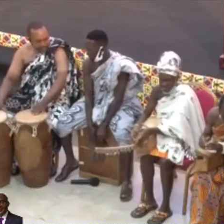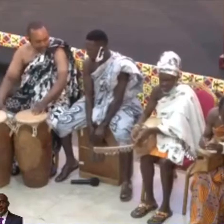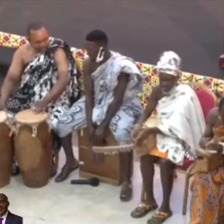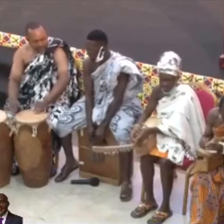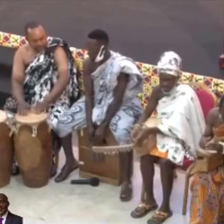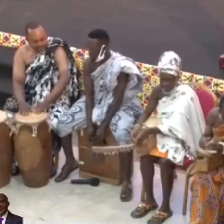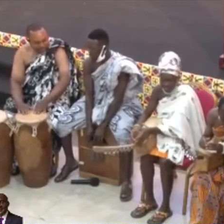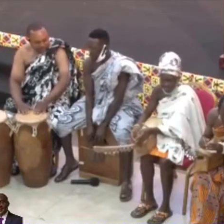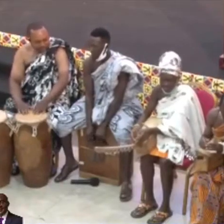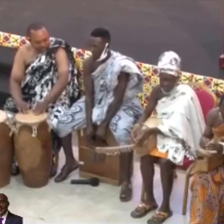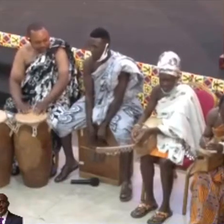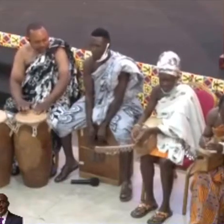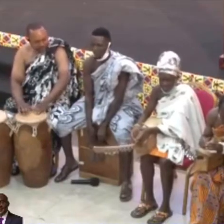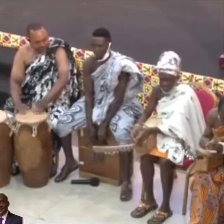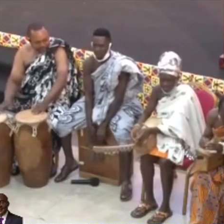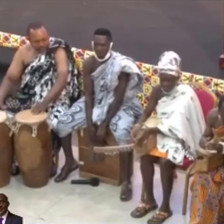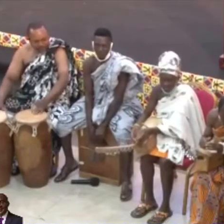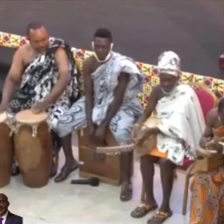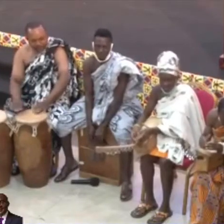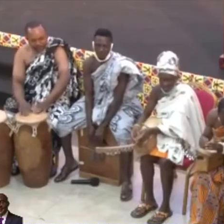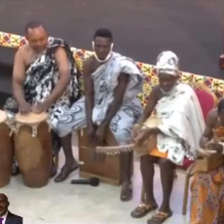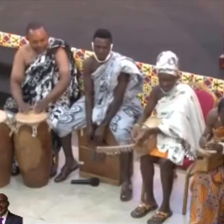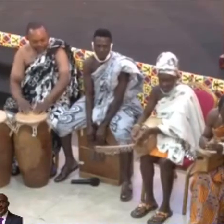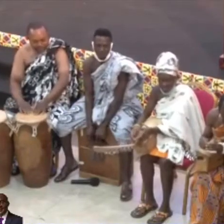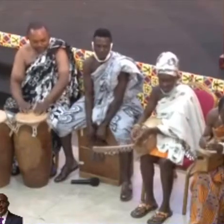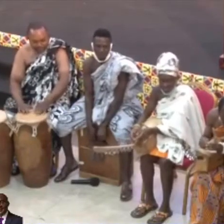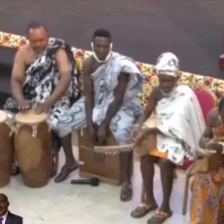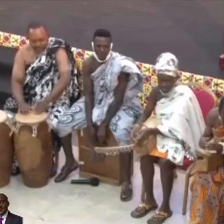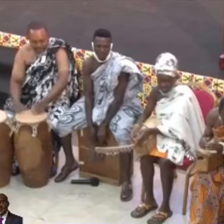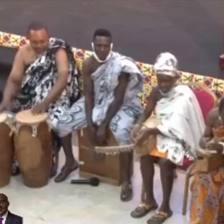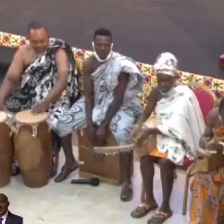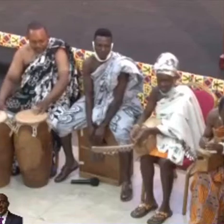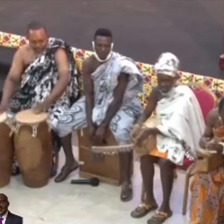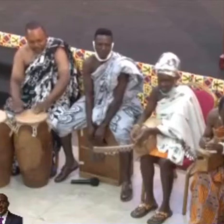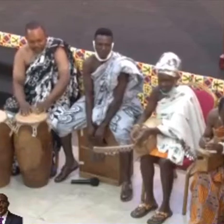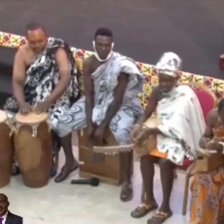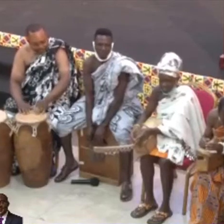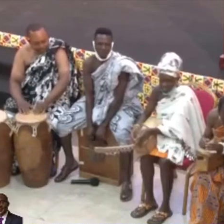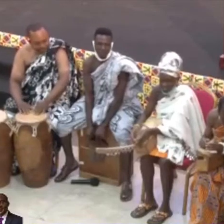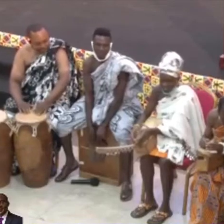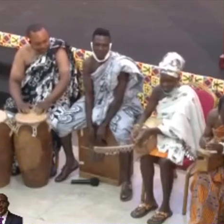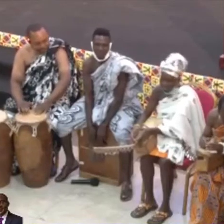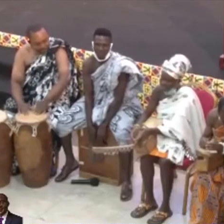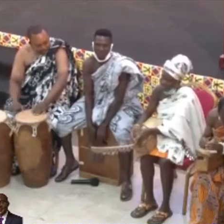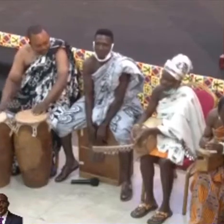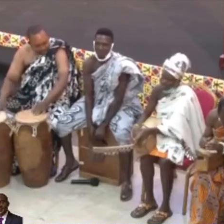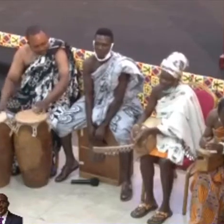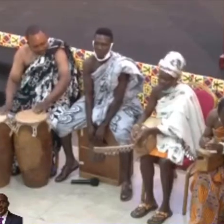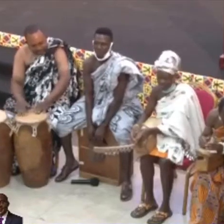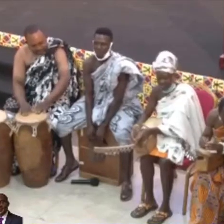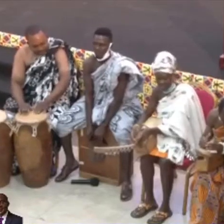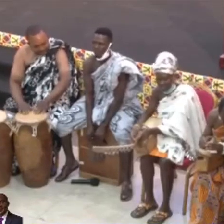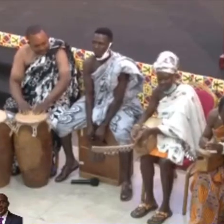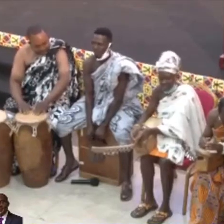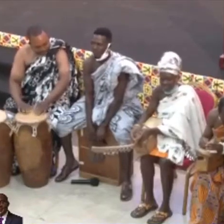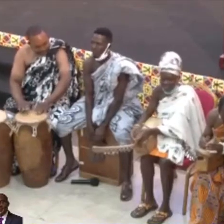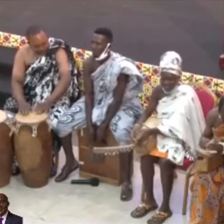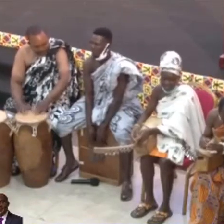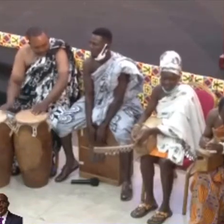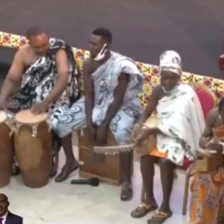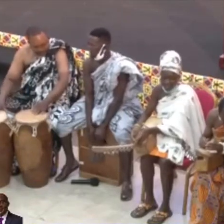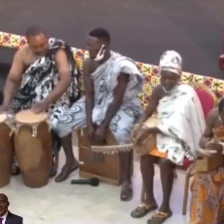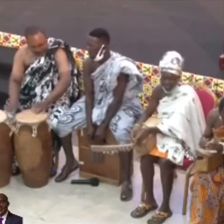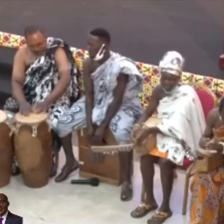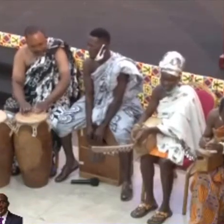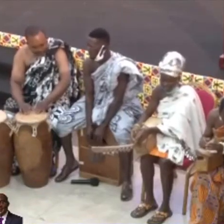Sansa Fadia, when the Chinamu me. If you are seeing any, I know maybe a